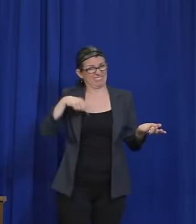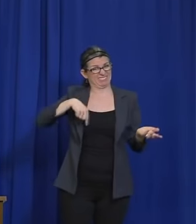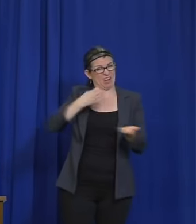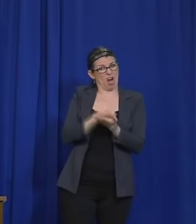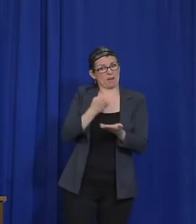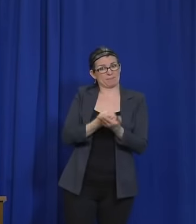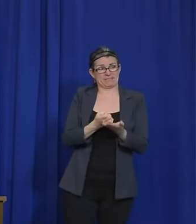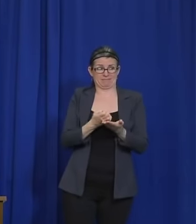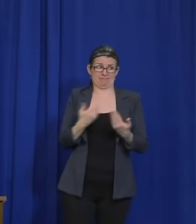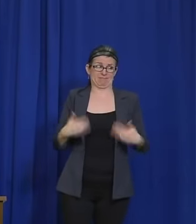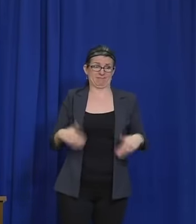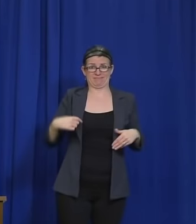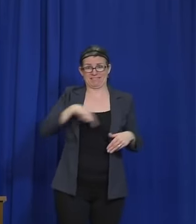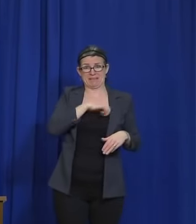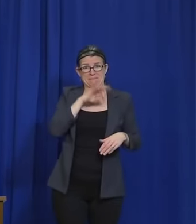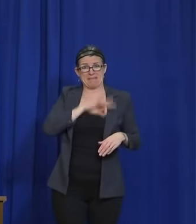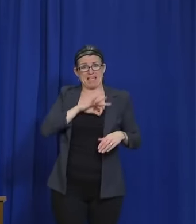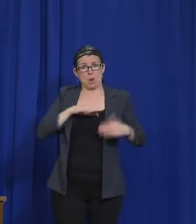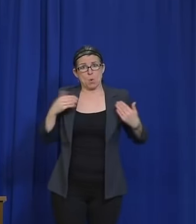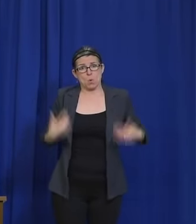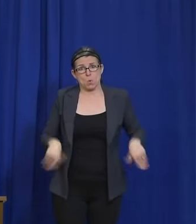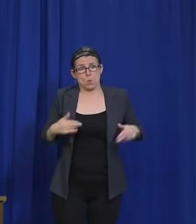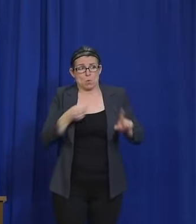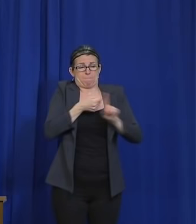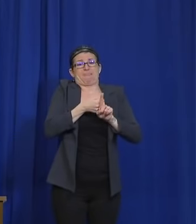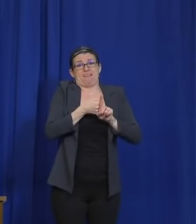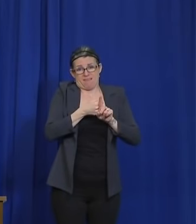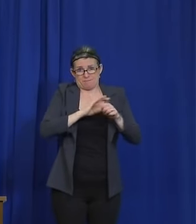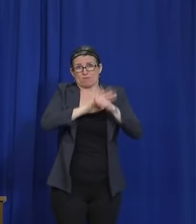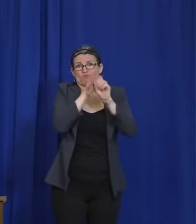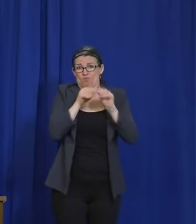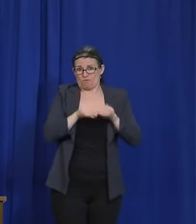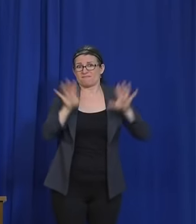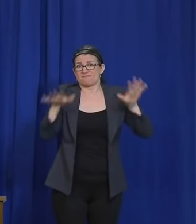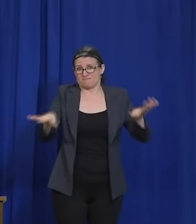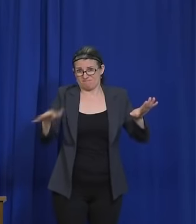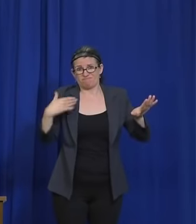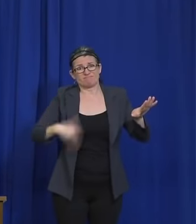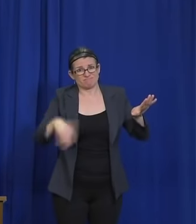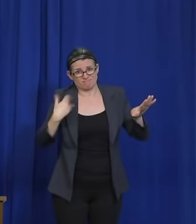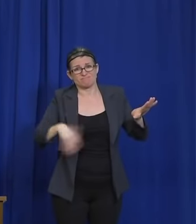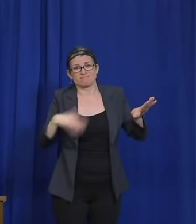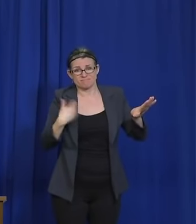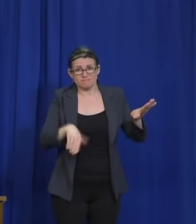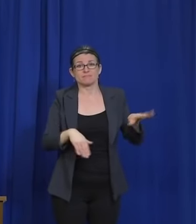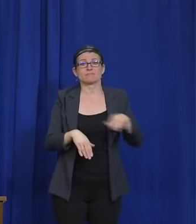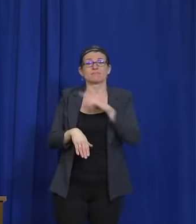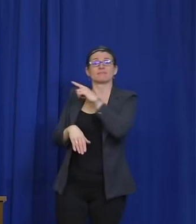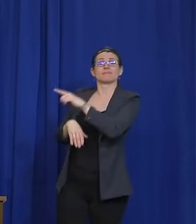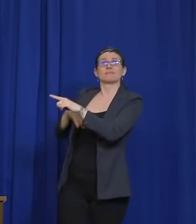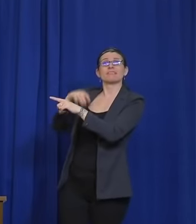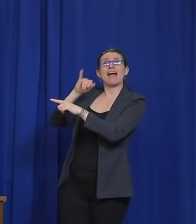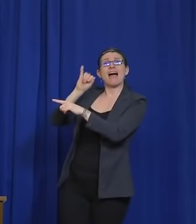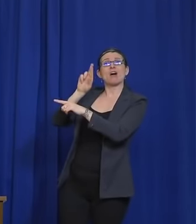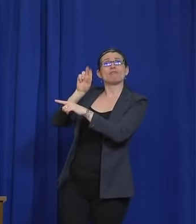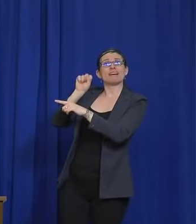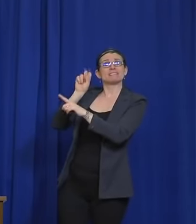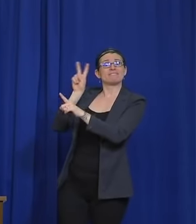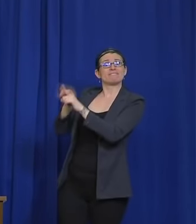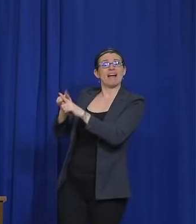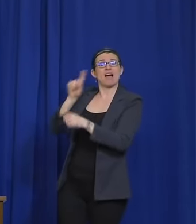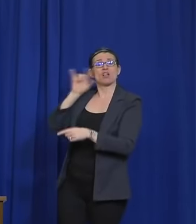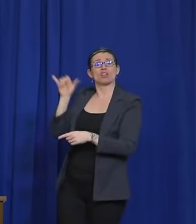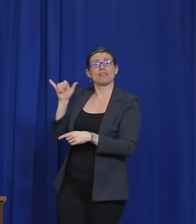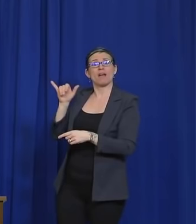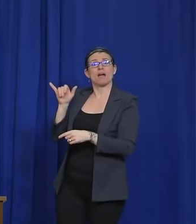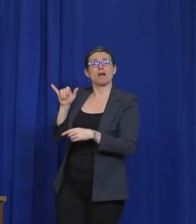federal government put off the income tax filing deadline to July, and then the states of necessity did as well. You don't